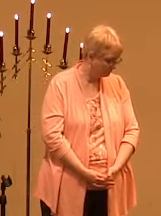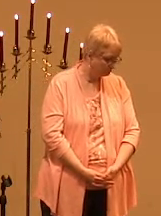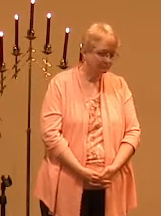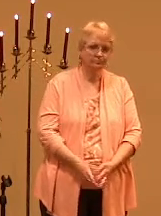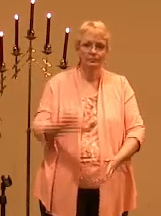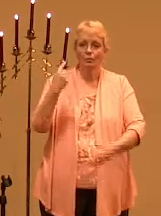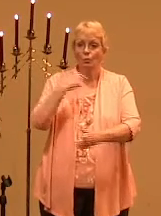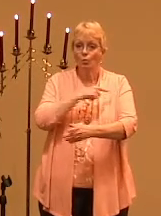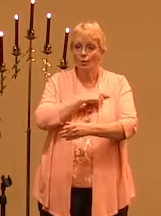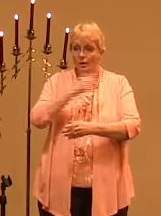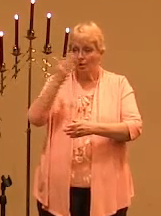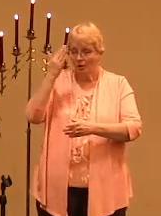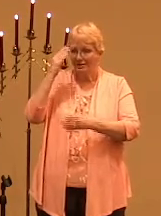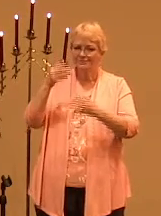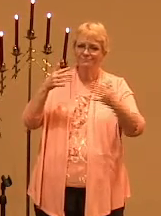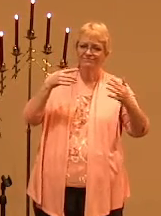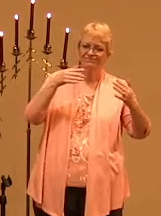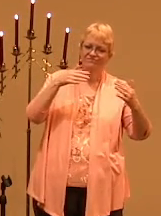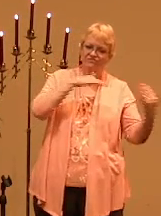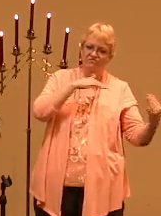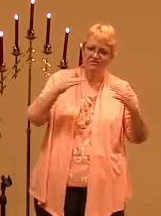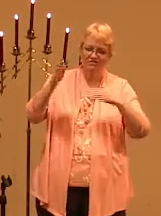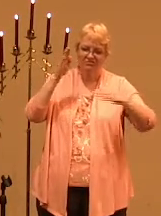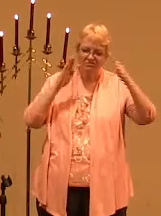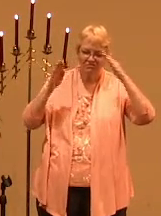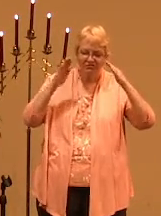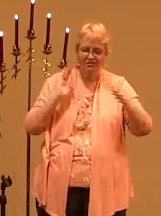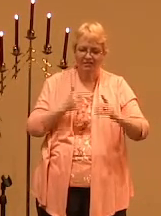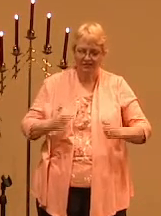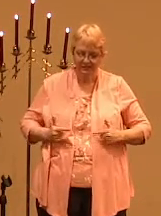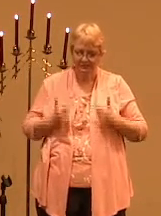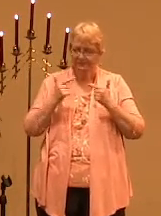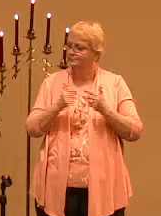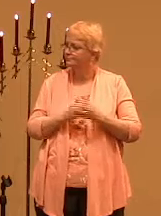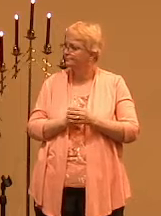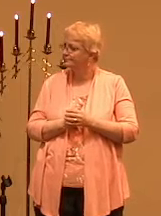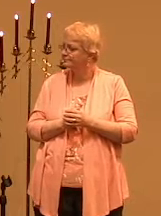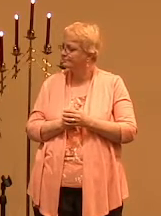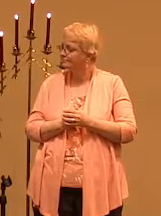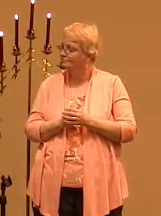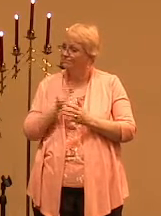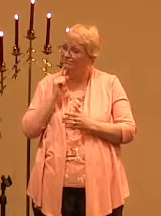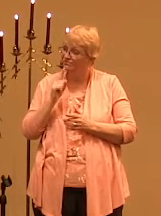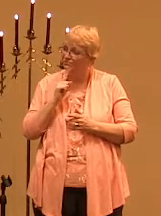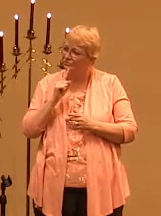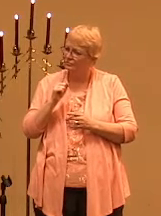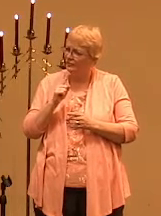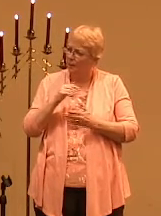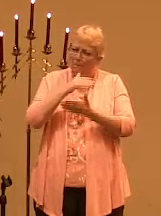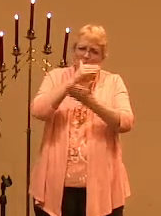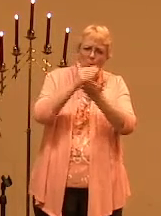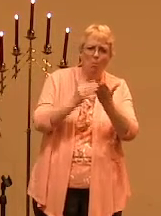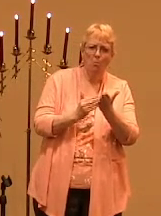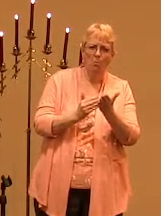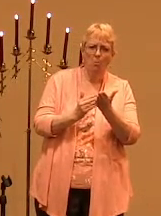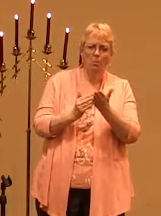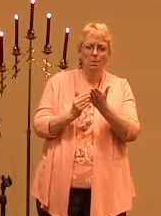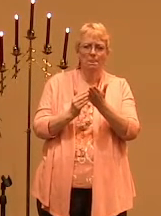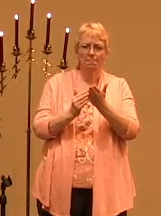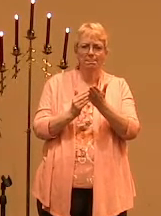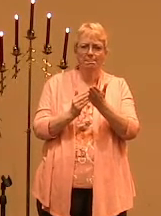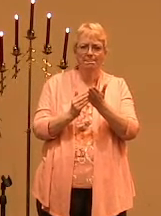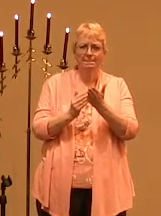We all go through struggles and difficulties in our lives. That's just part of the